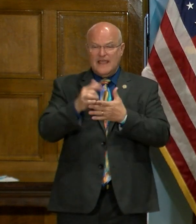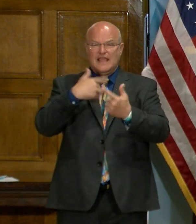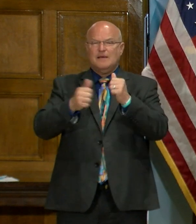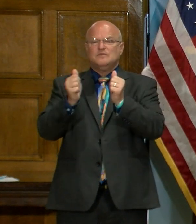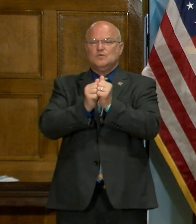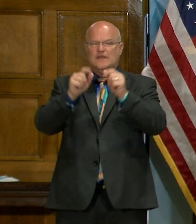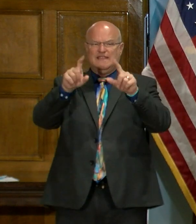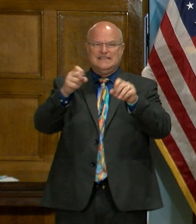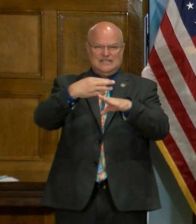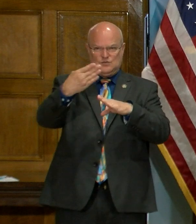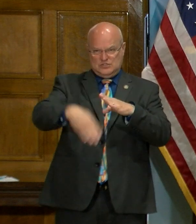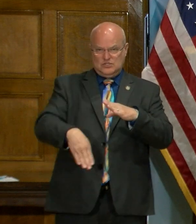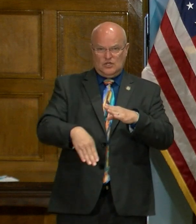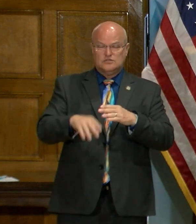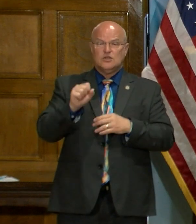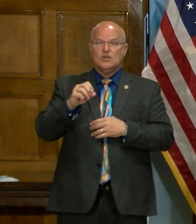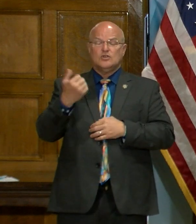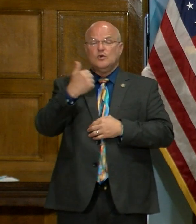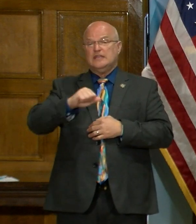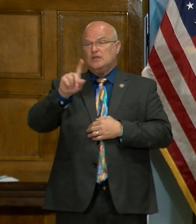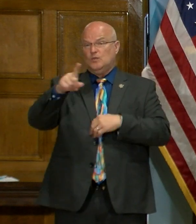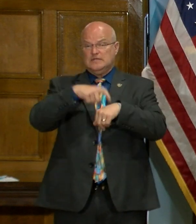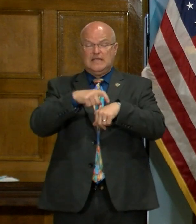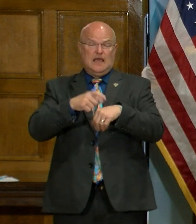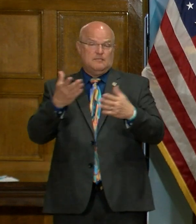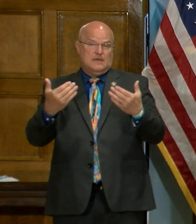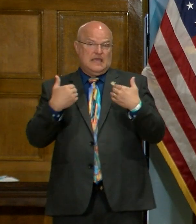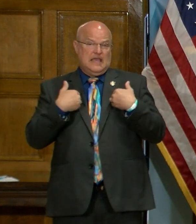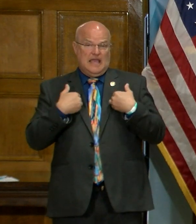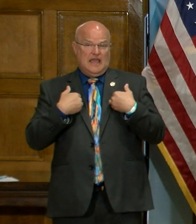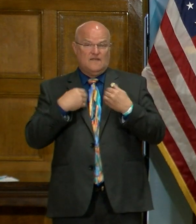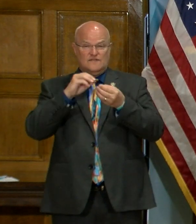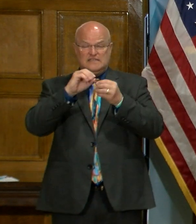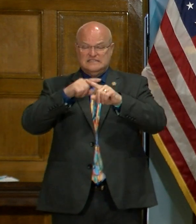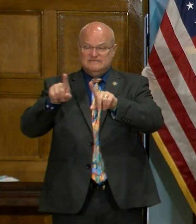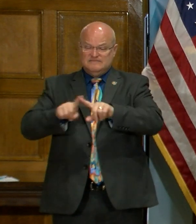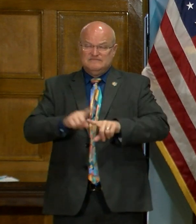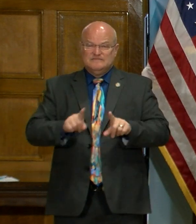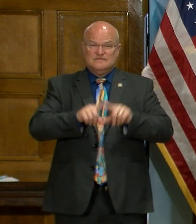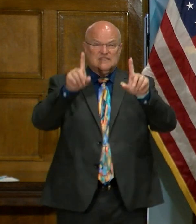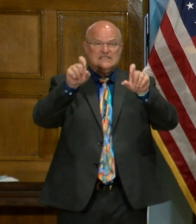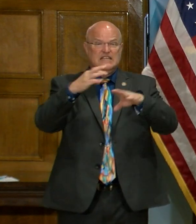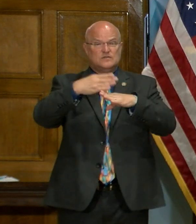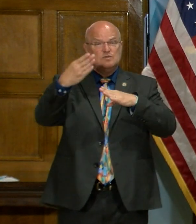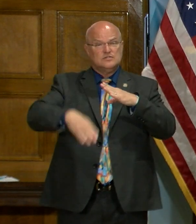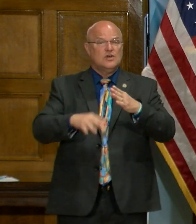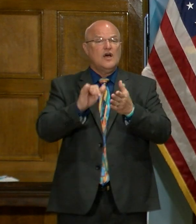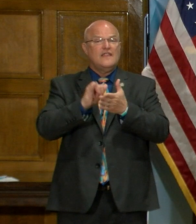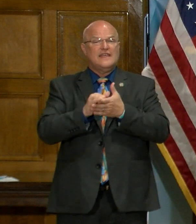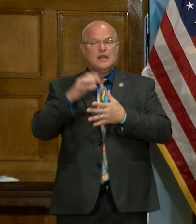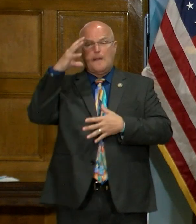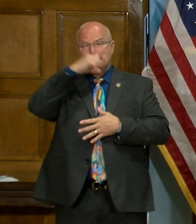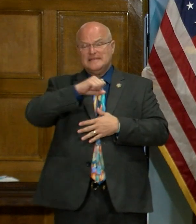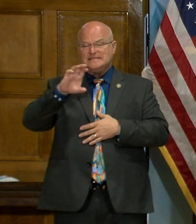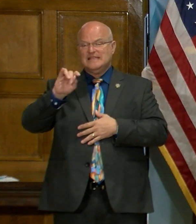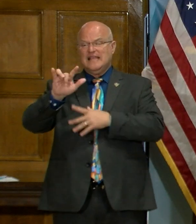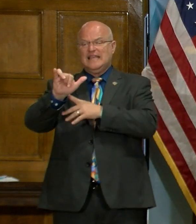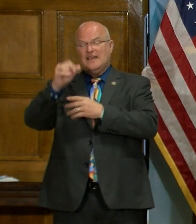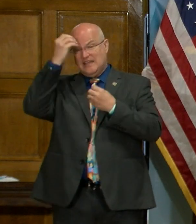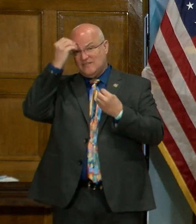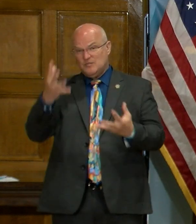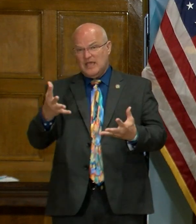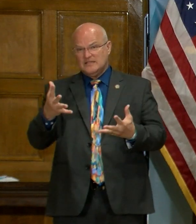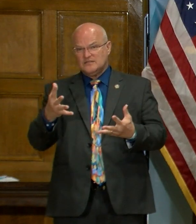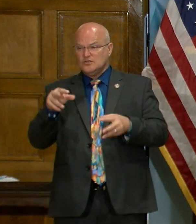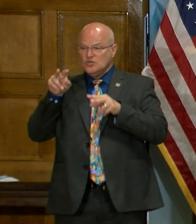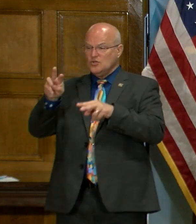comes with the test result. And so at any one time we have a number of those test results that are missing county information. So